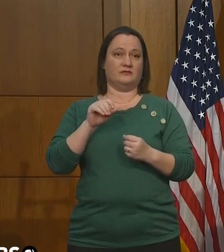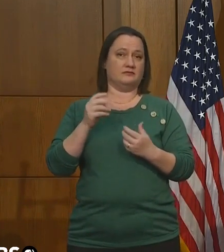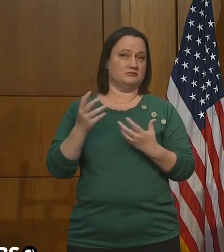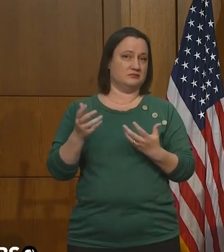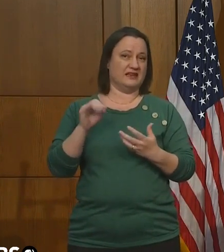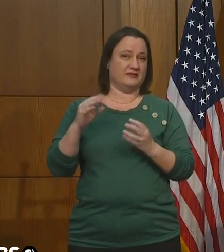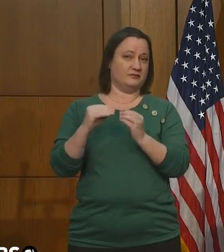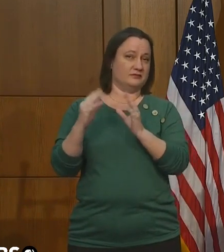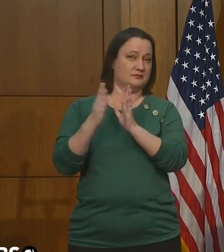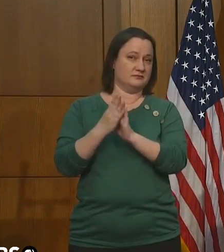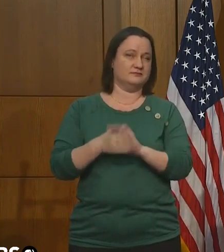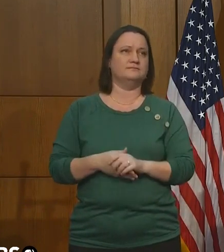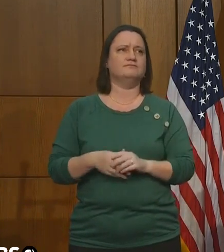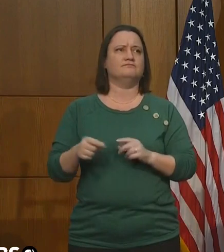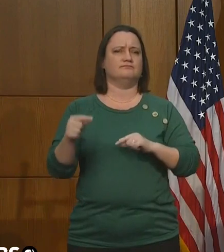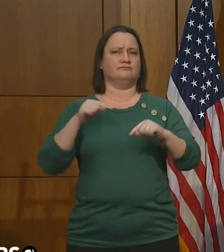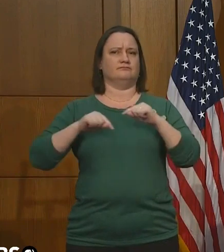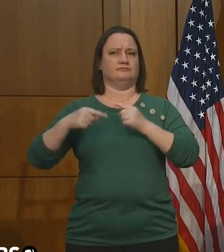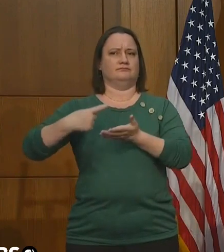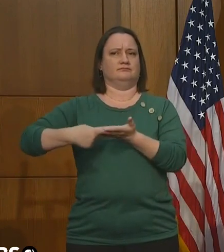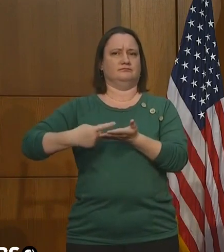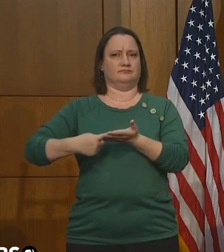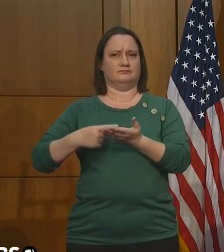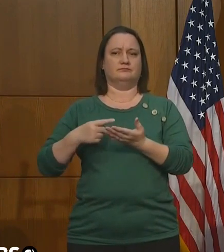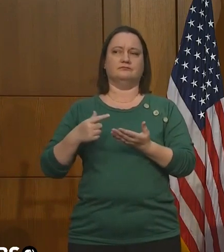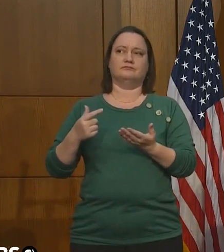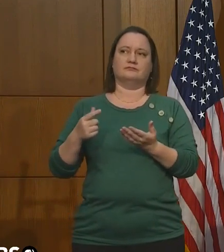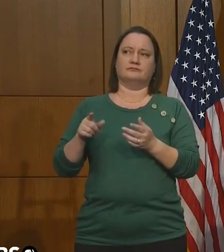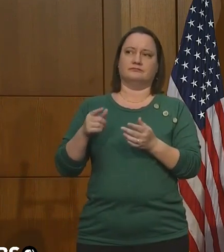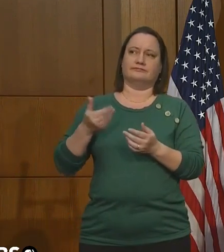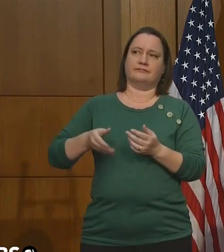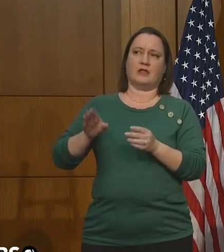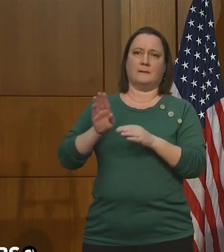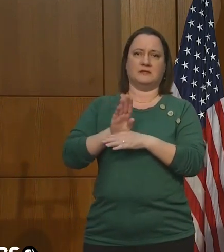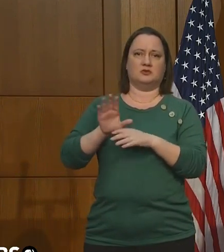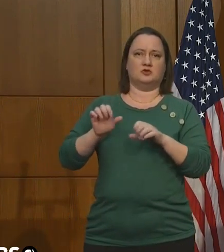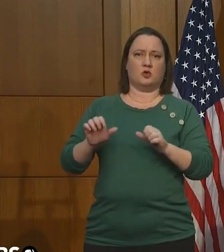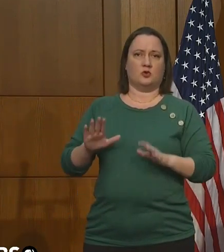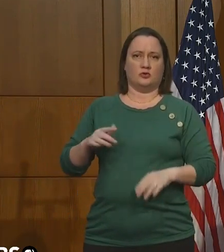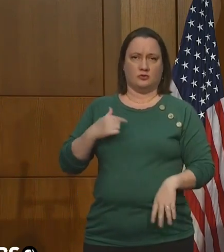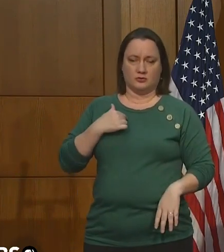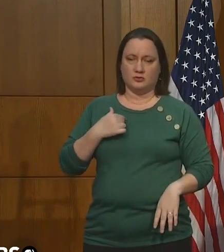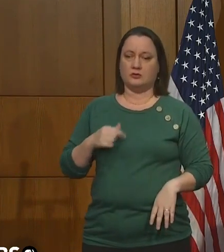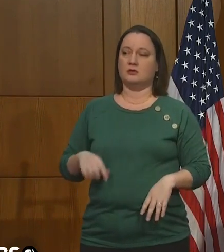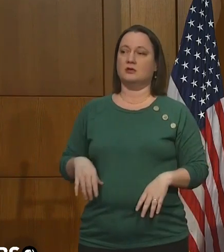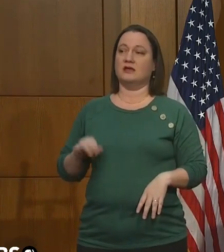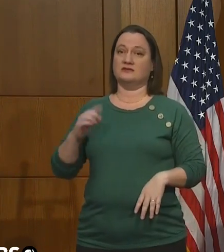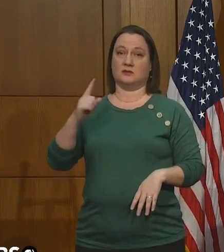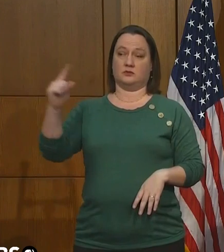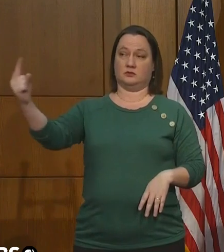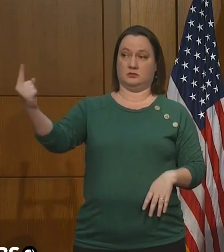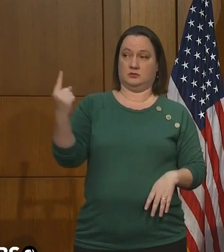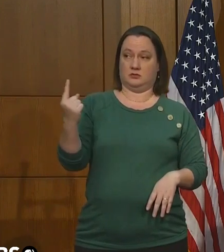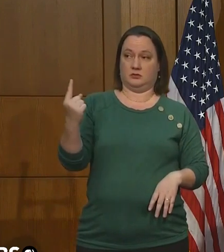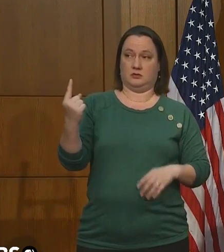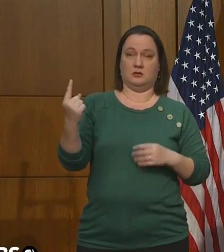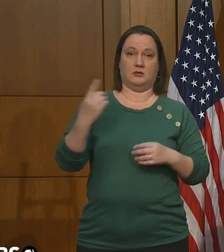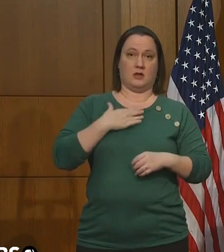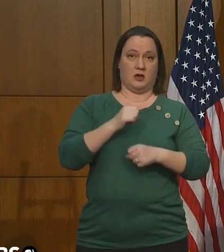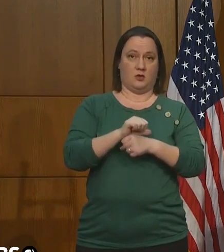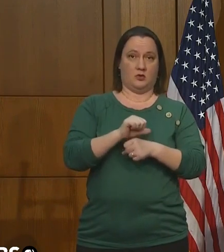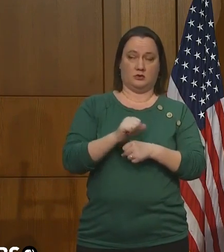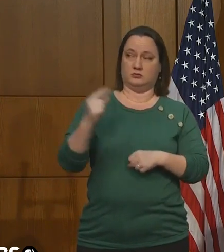the discussion I had about being a business owner. If someone were at my place of business